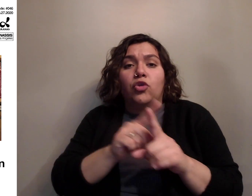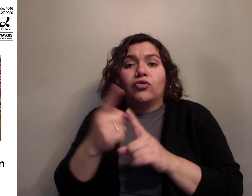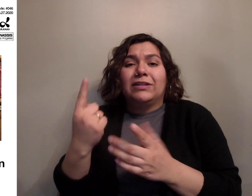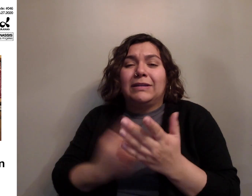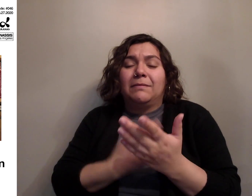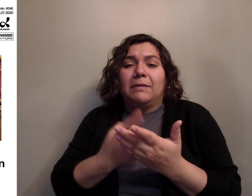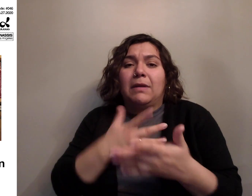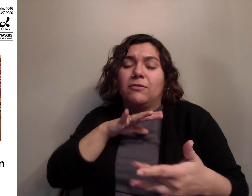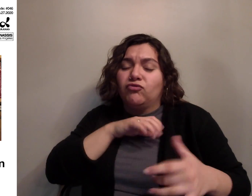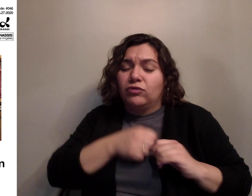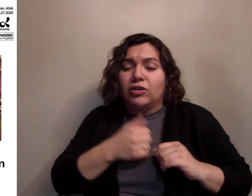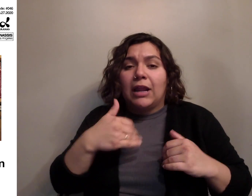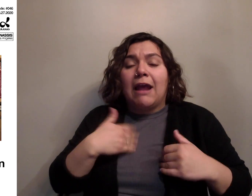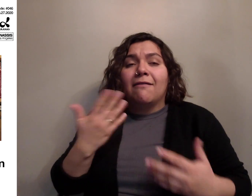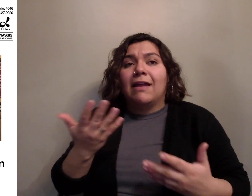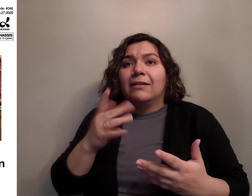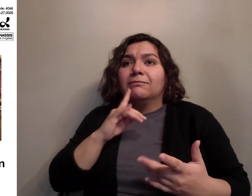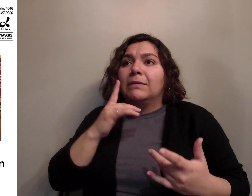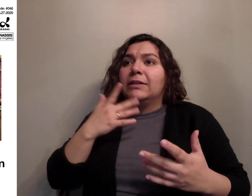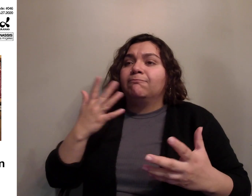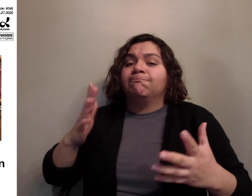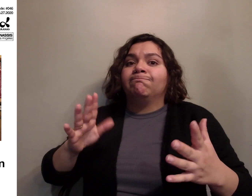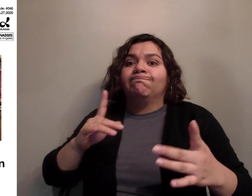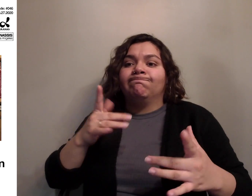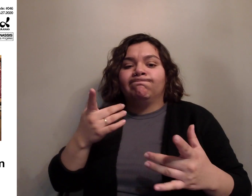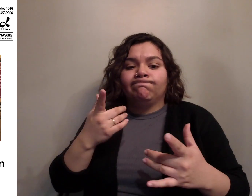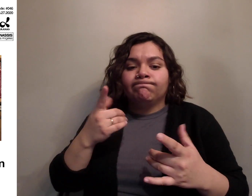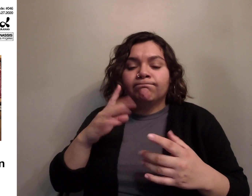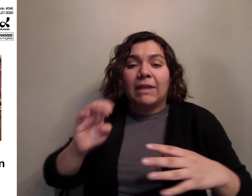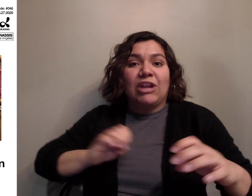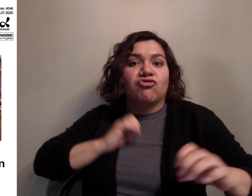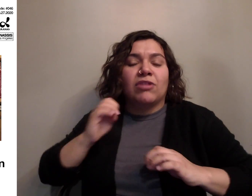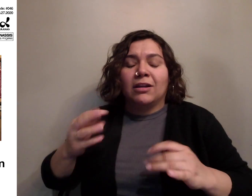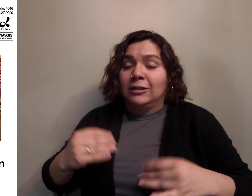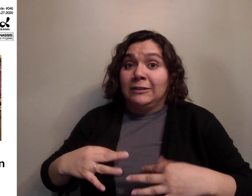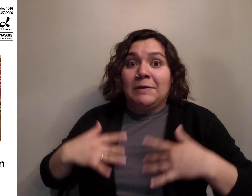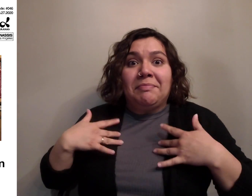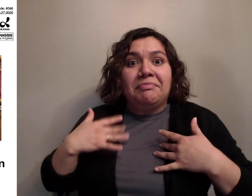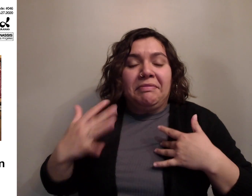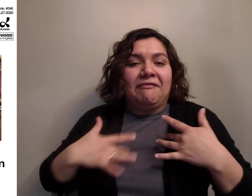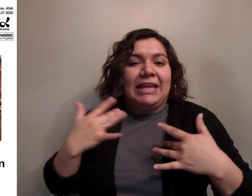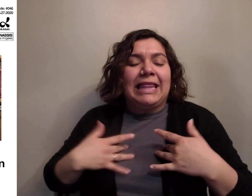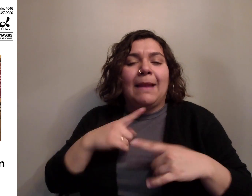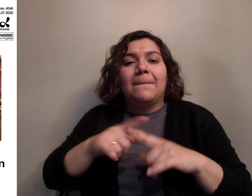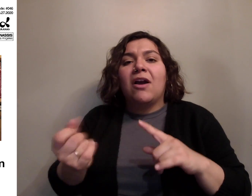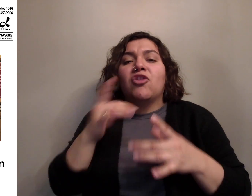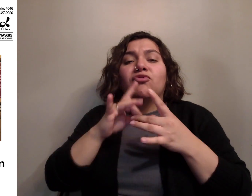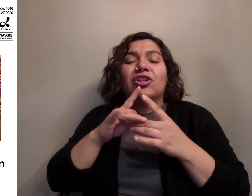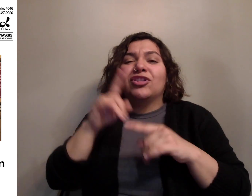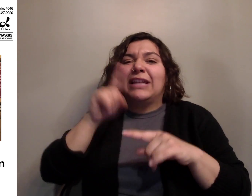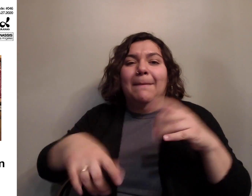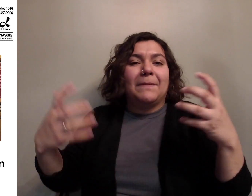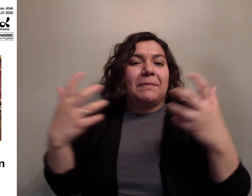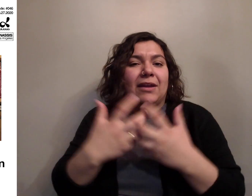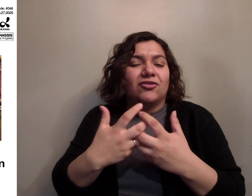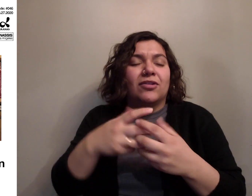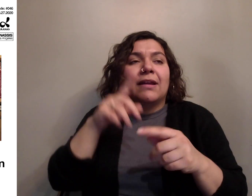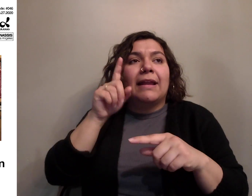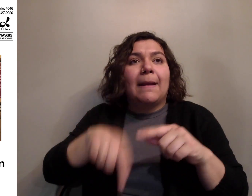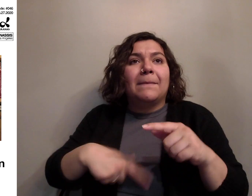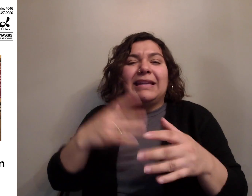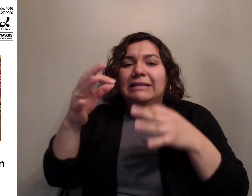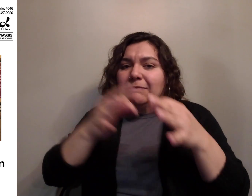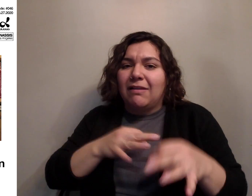and something very tragic might have a kind of invigorating effect on us. So it's just a relationship that can't